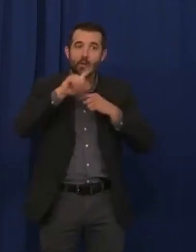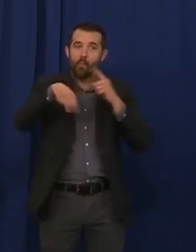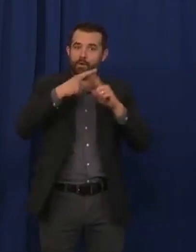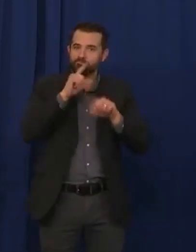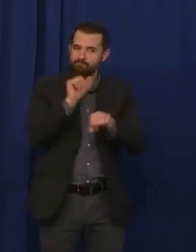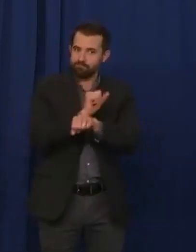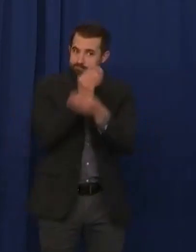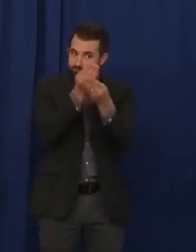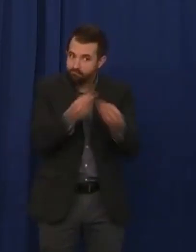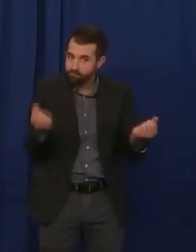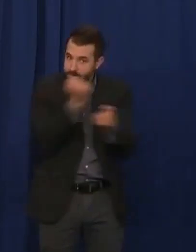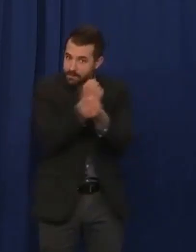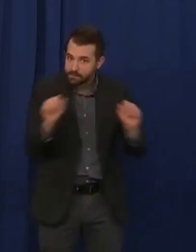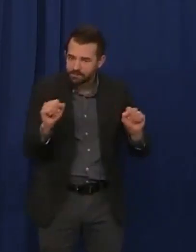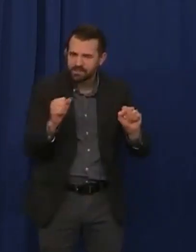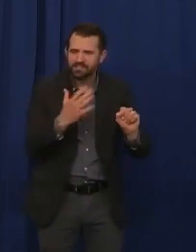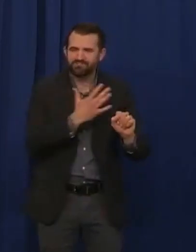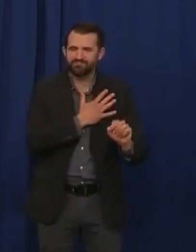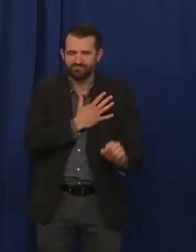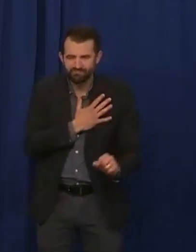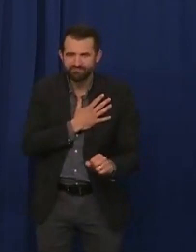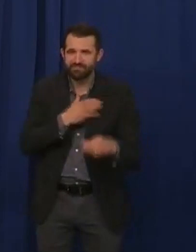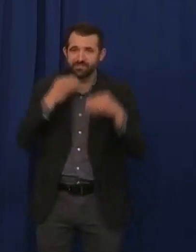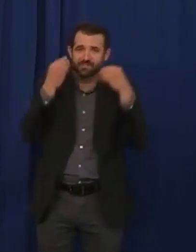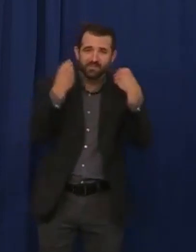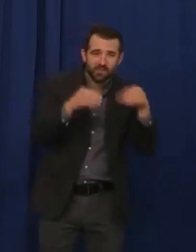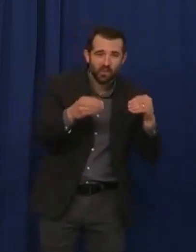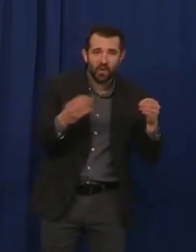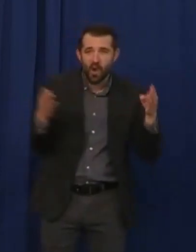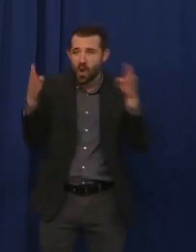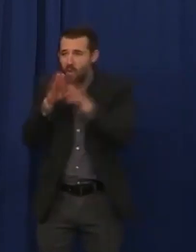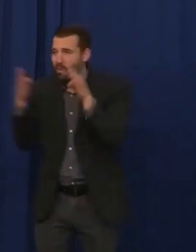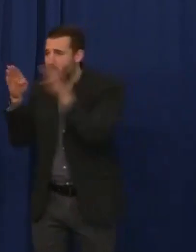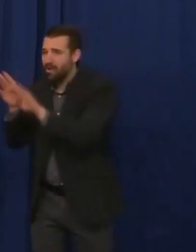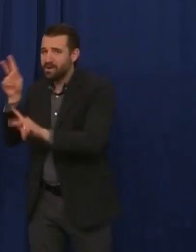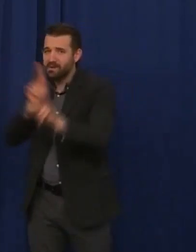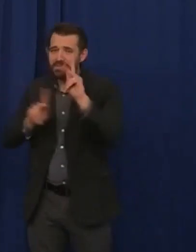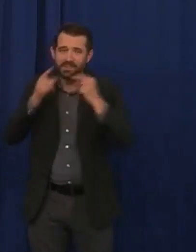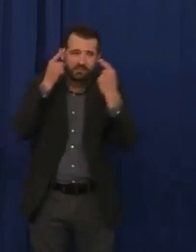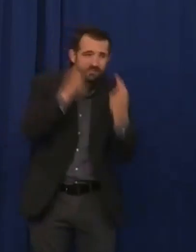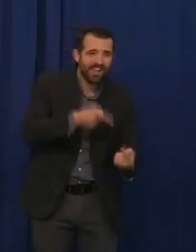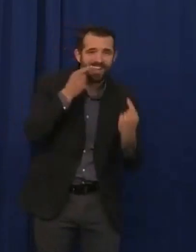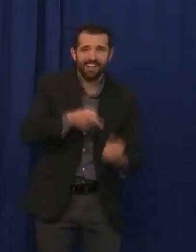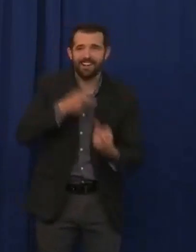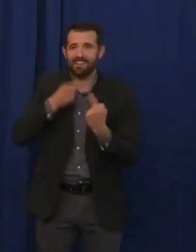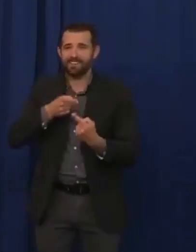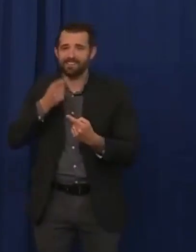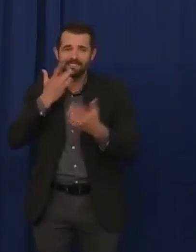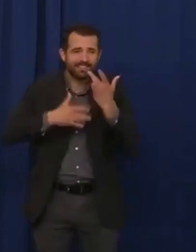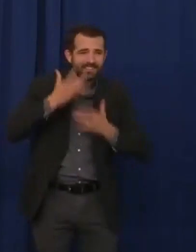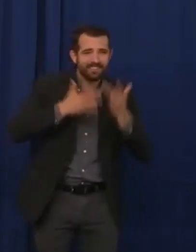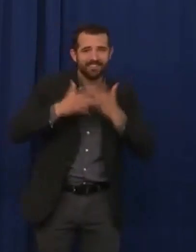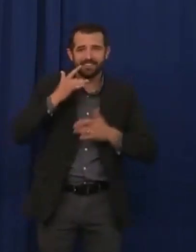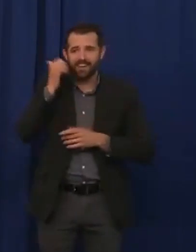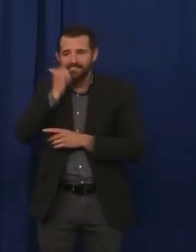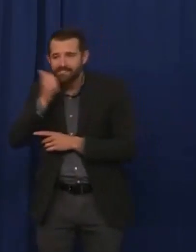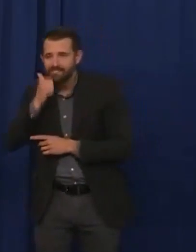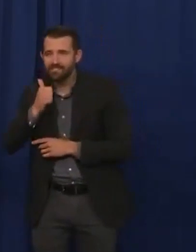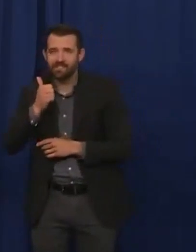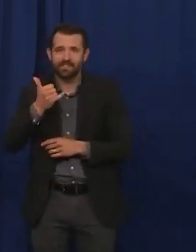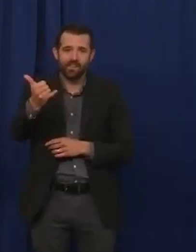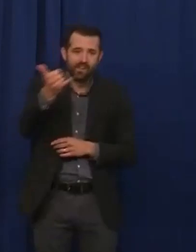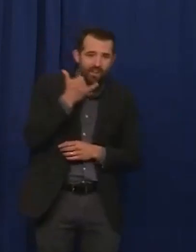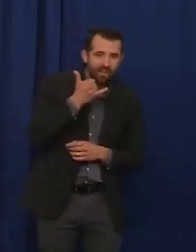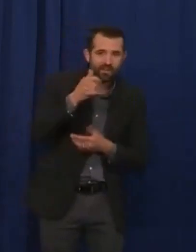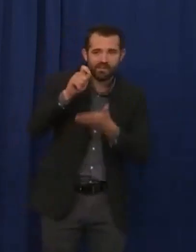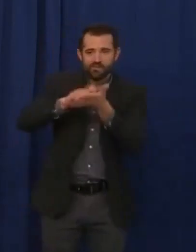closed storefronts and people struggling to make ends meet. Each day people call me and write me and tell me their story